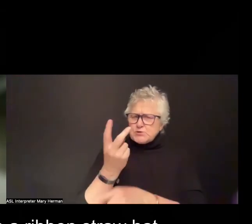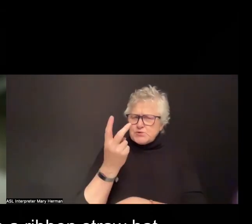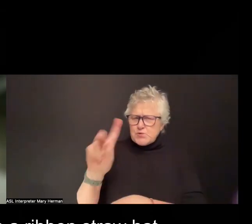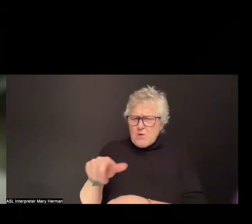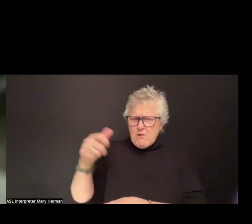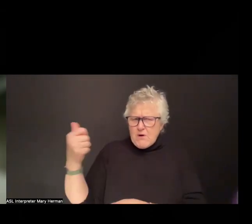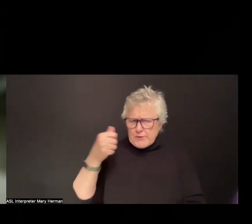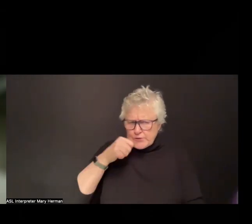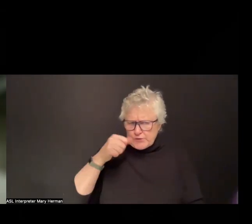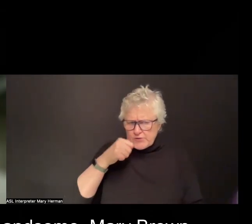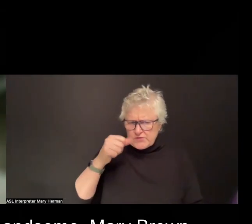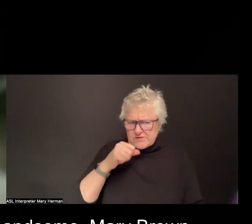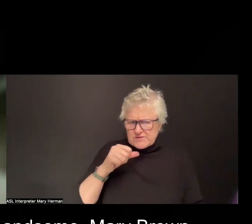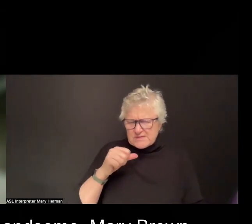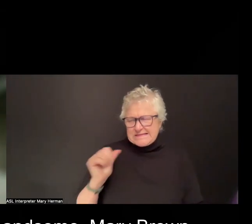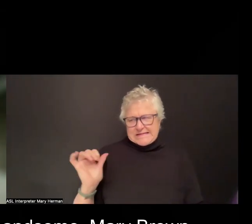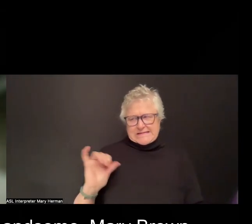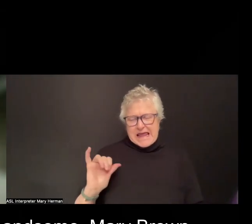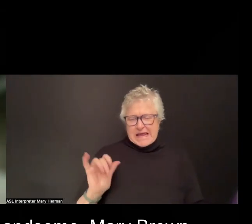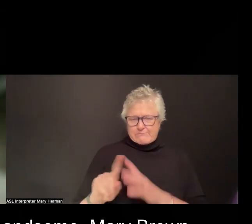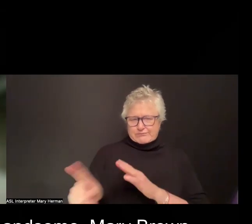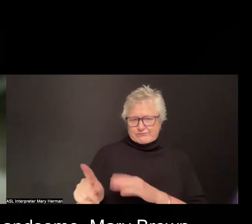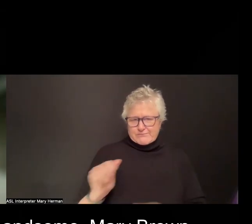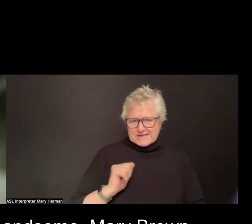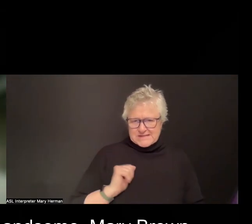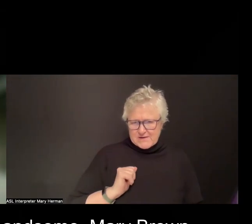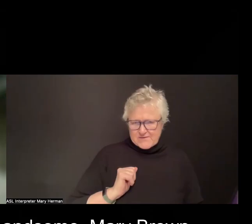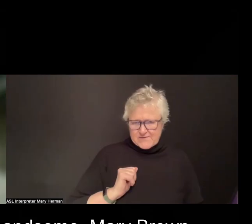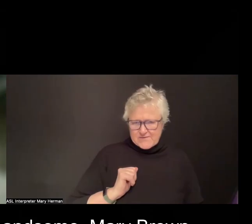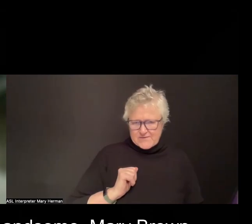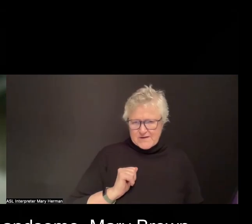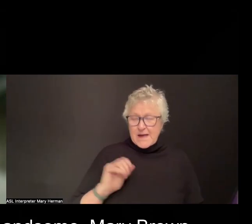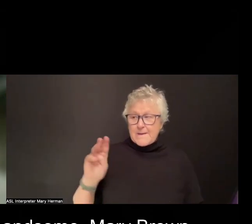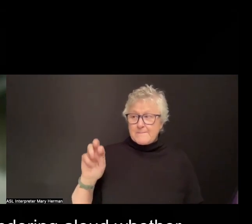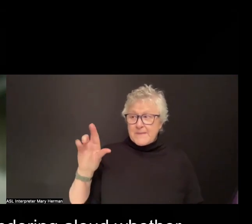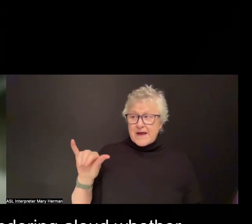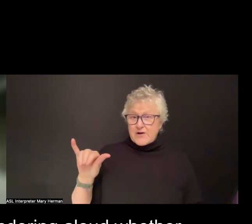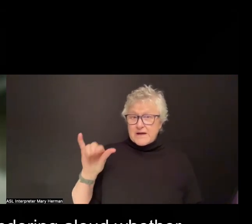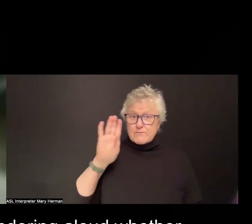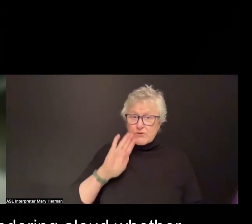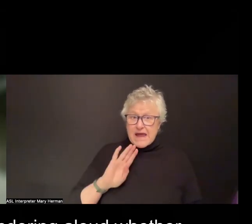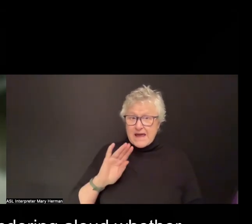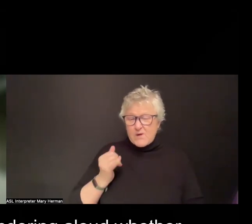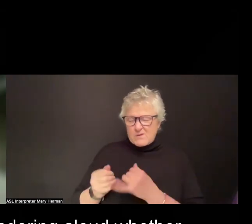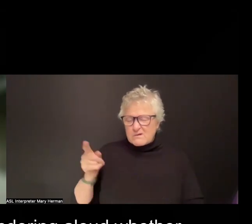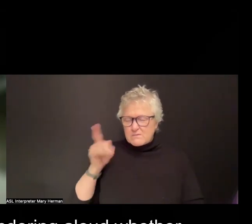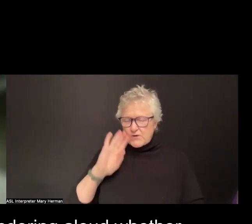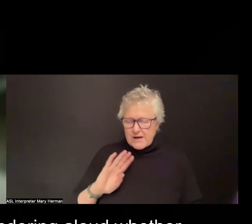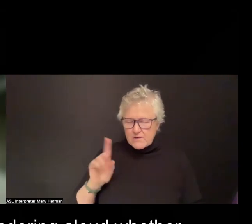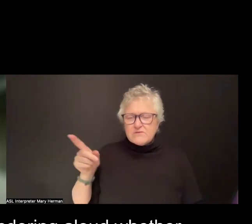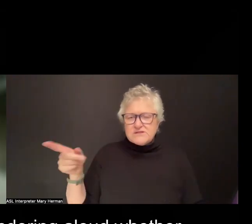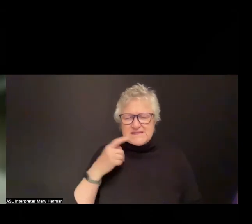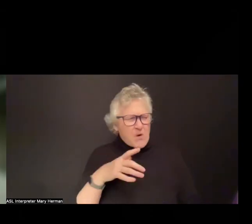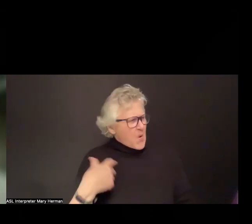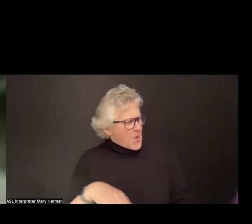from her mistress. "I heard he's very handsome," Mary Brown said, because she was the sort of person who was always wondering aloud whether someone was very